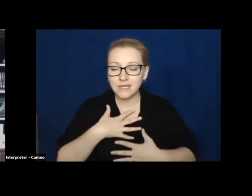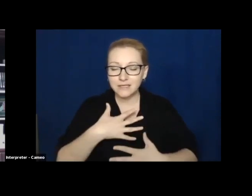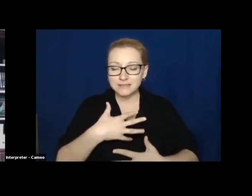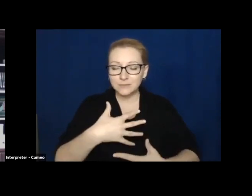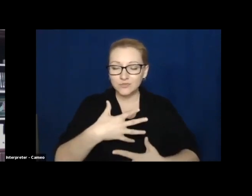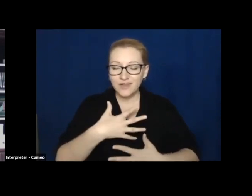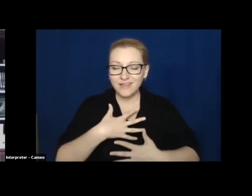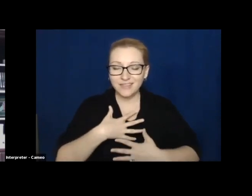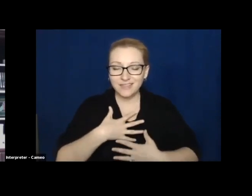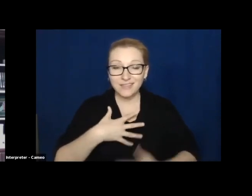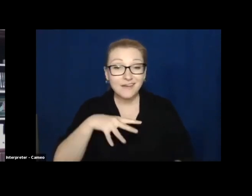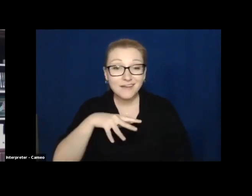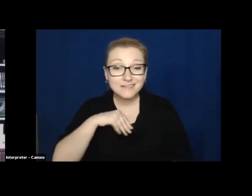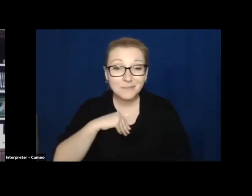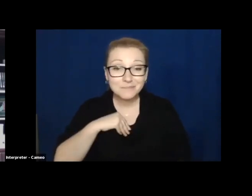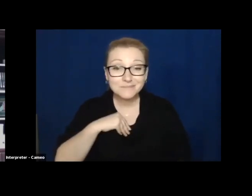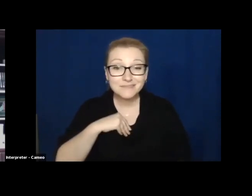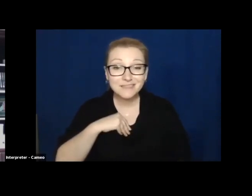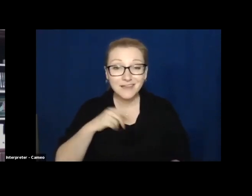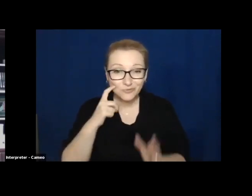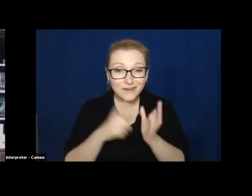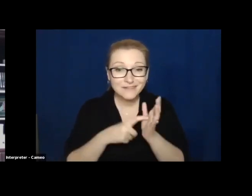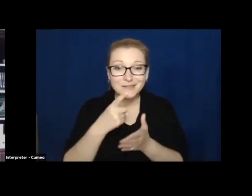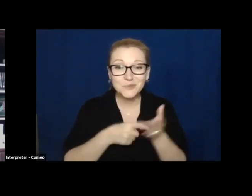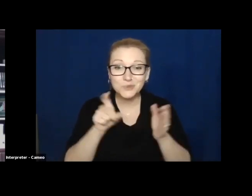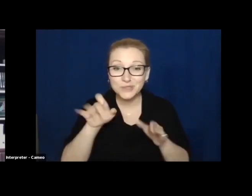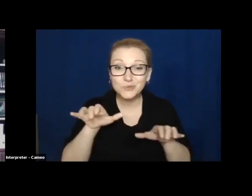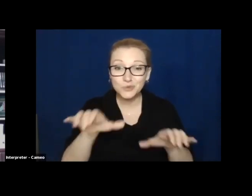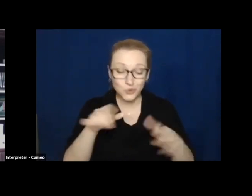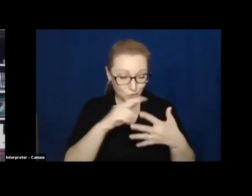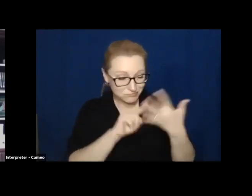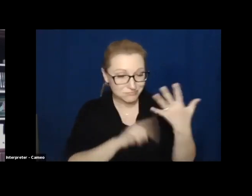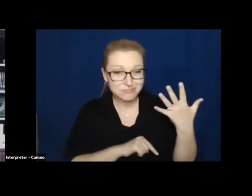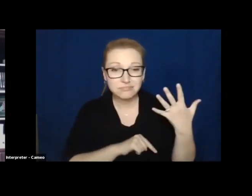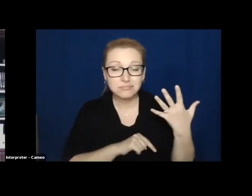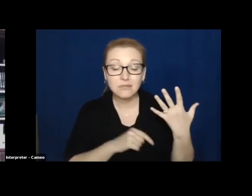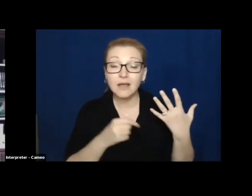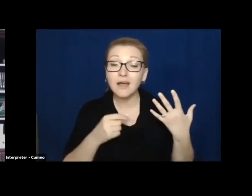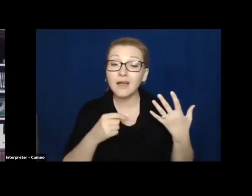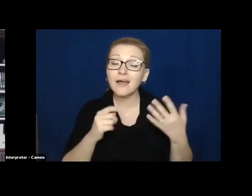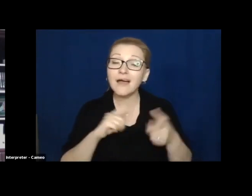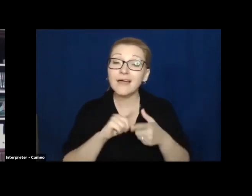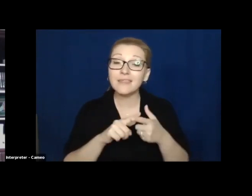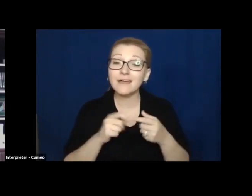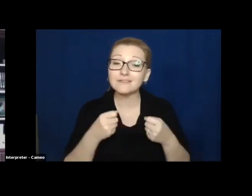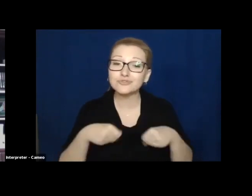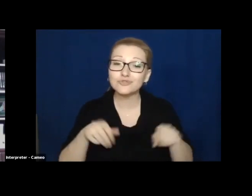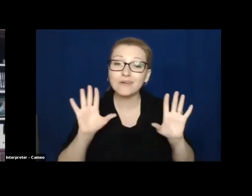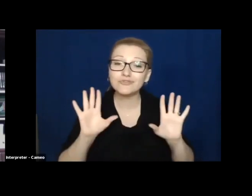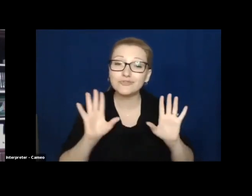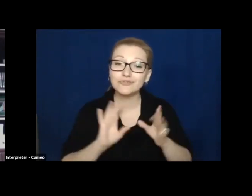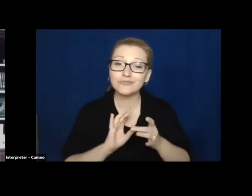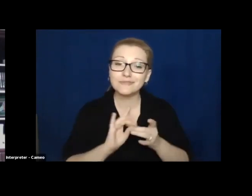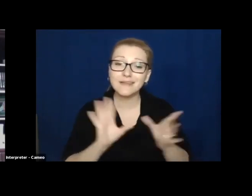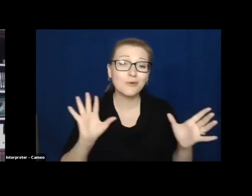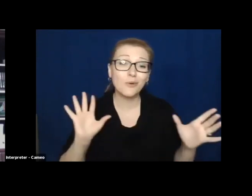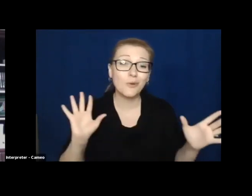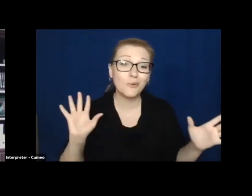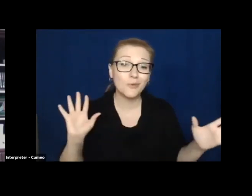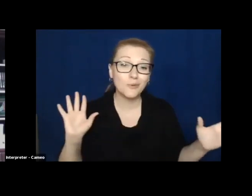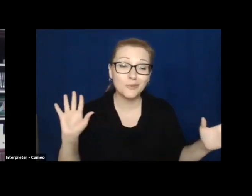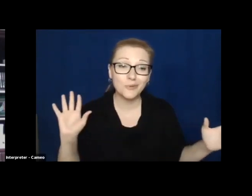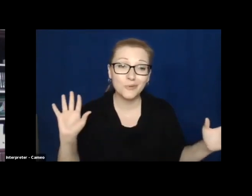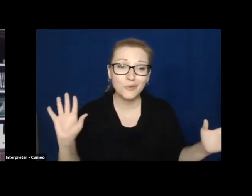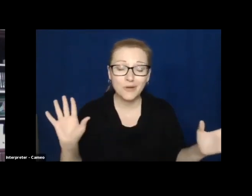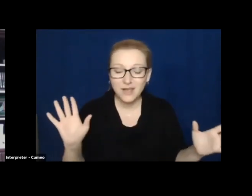Accept and acknowledge what needs to be done. And then surrender and let it go. Weed away anything and everything